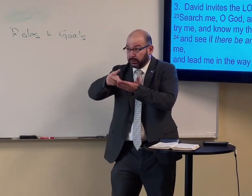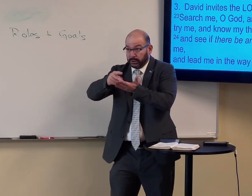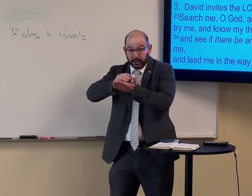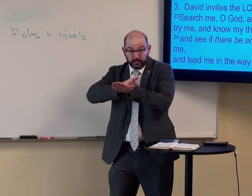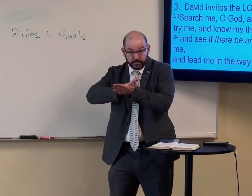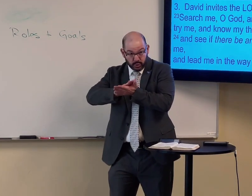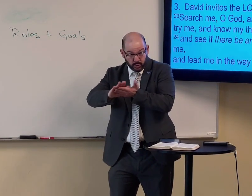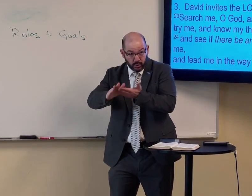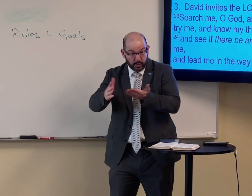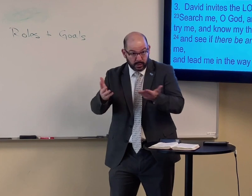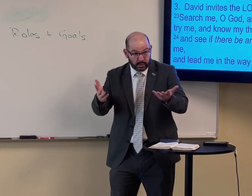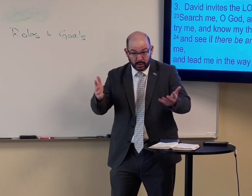Think about your purity.